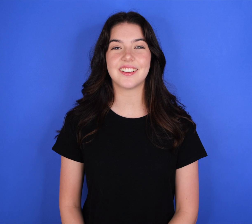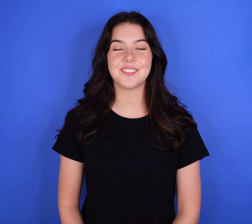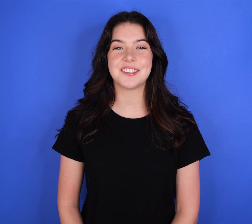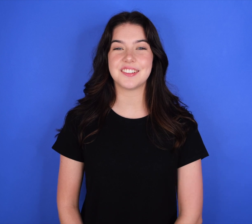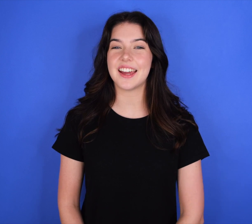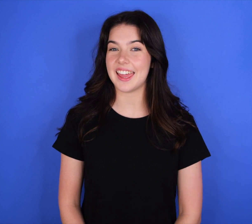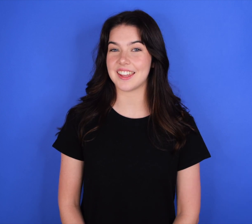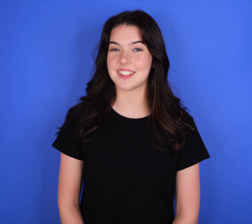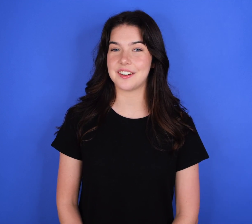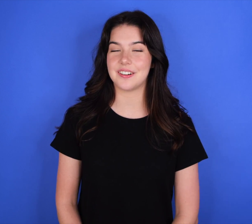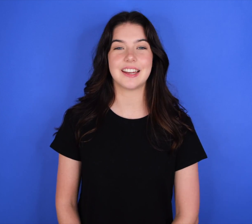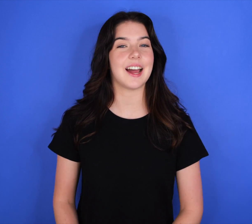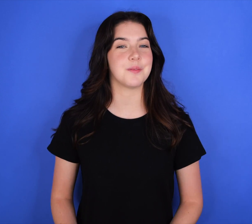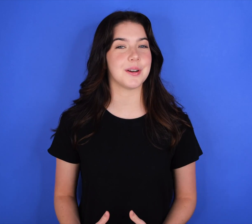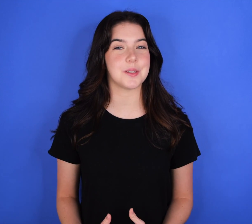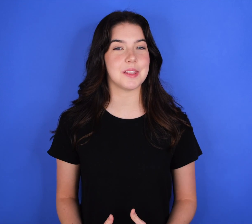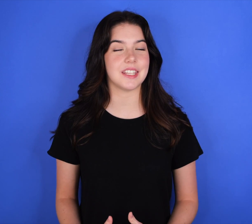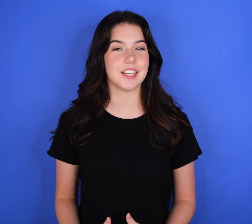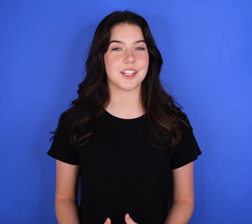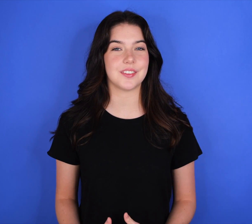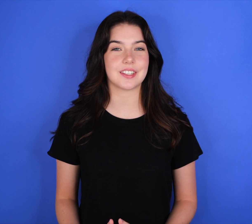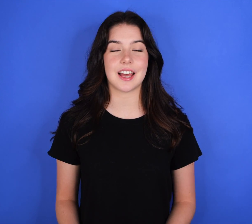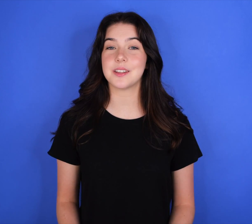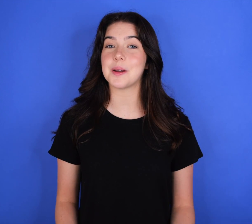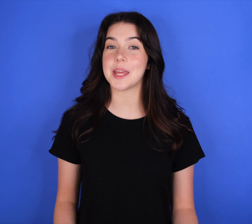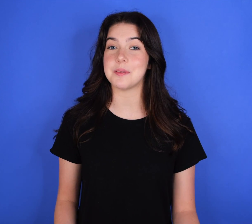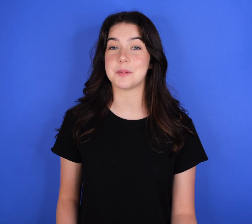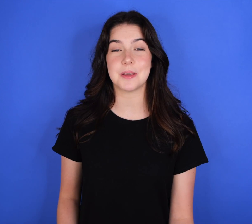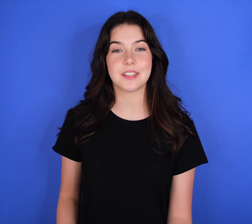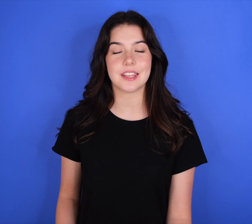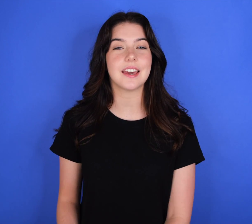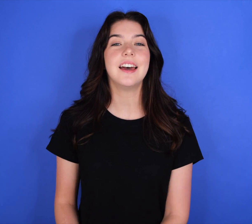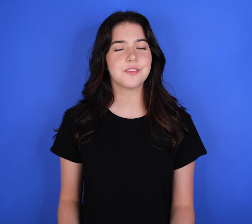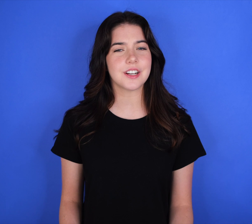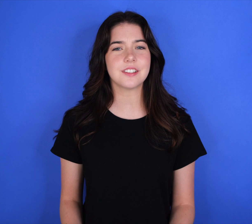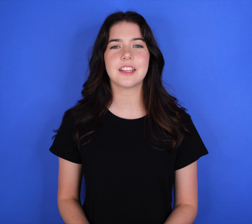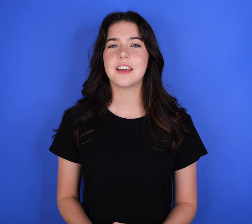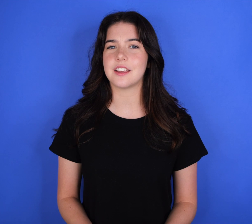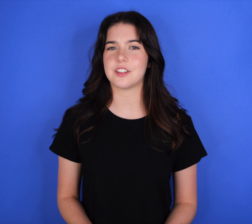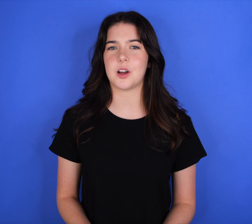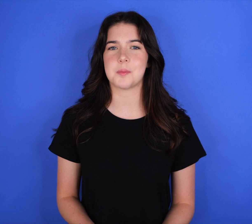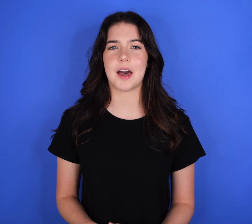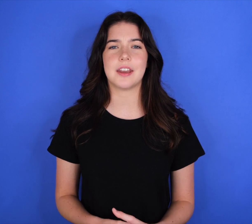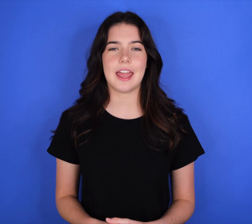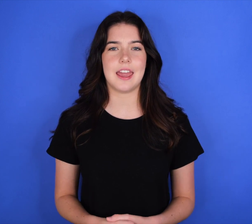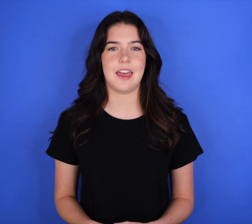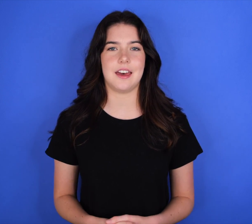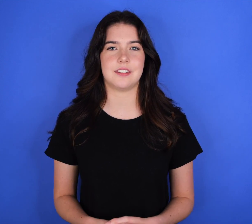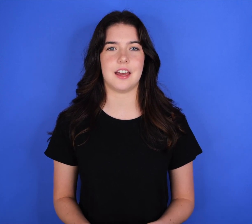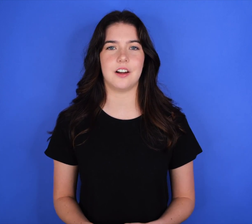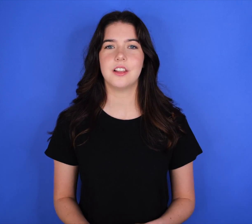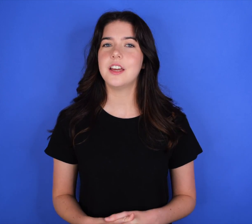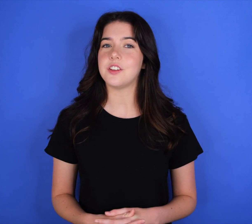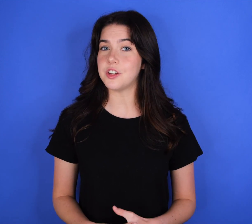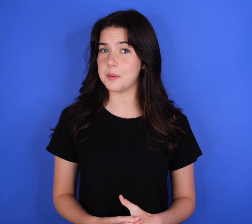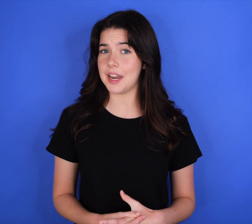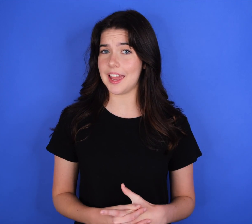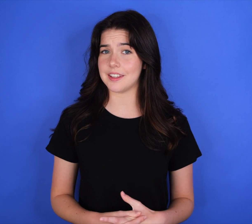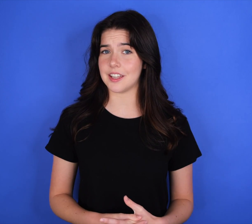welcome to ASL 1. I'm going to be the teacher of this class. My name is Miss Thea. First, let's talk about ASL. Do you know what ASL